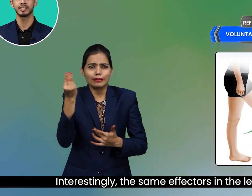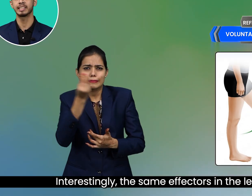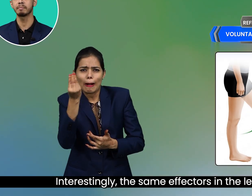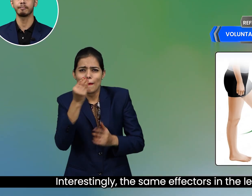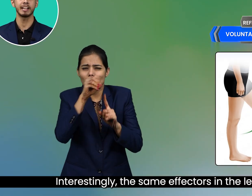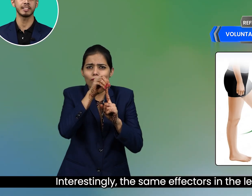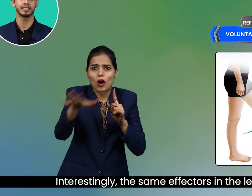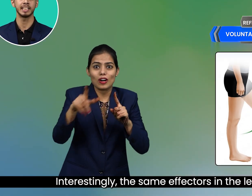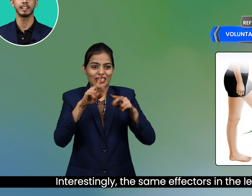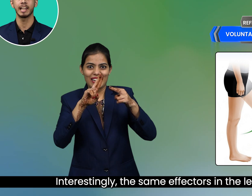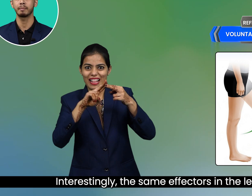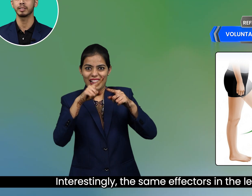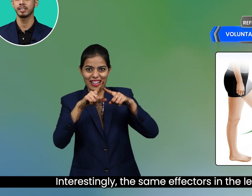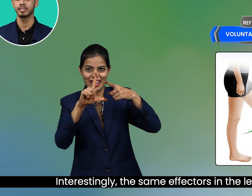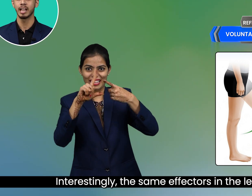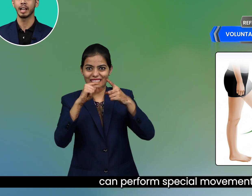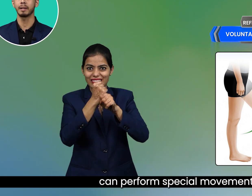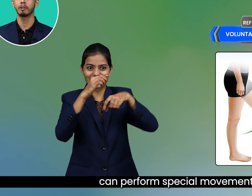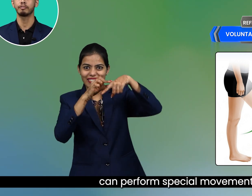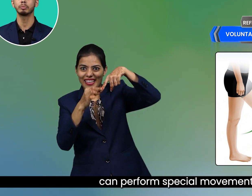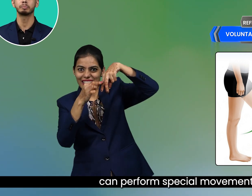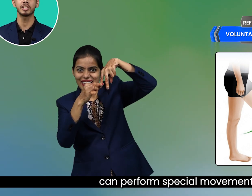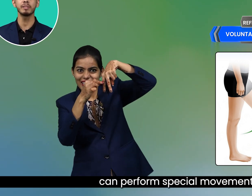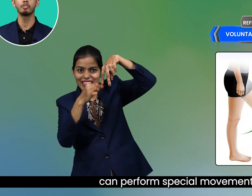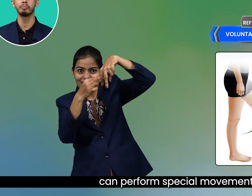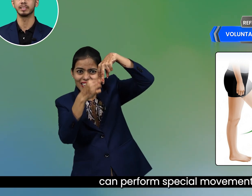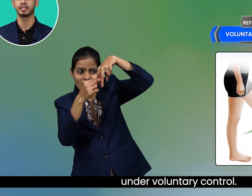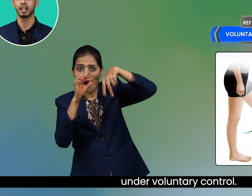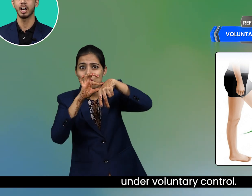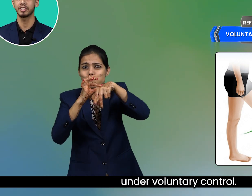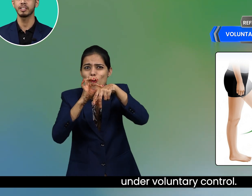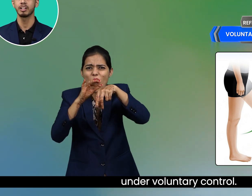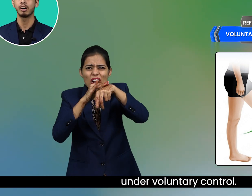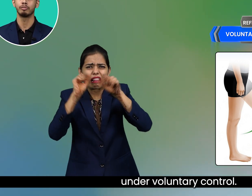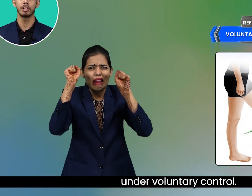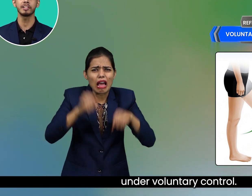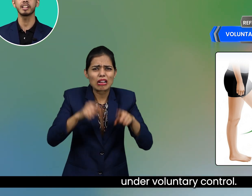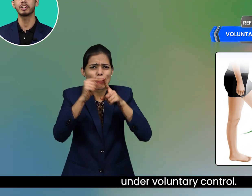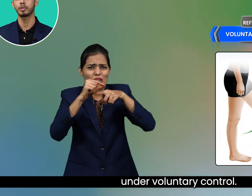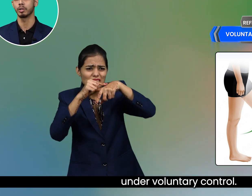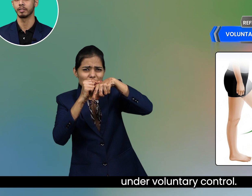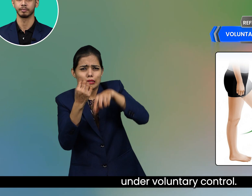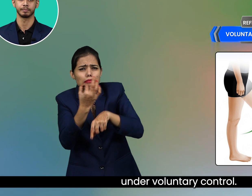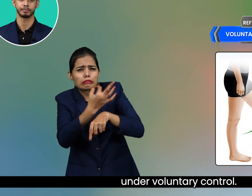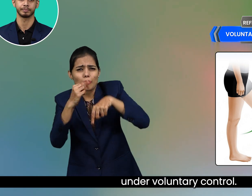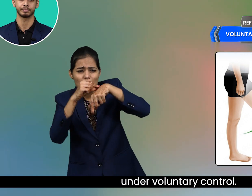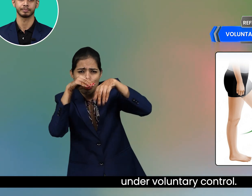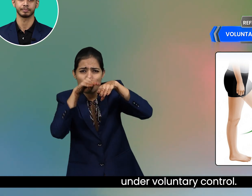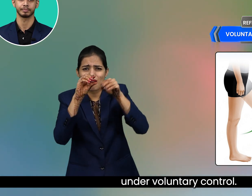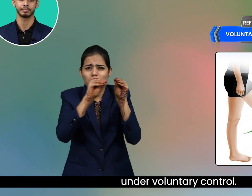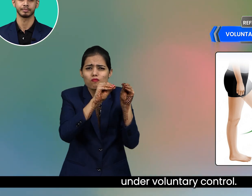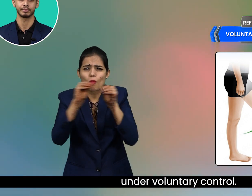Interestingly, the same effectors in the leg muscles can perform special movements under voluntary control.